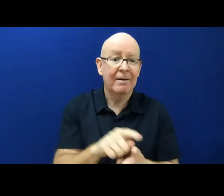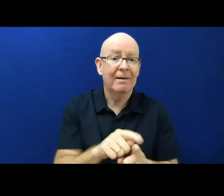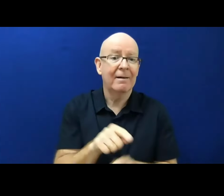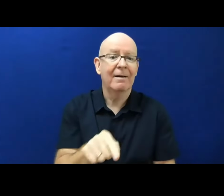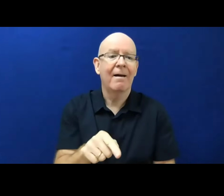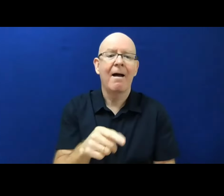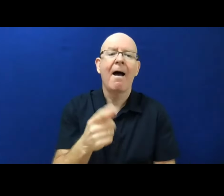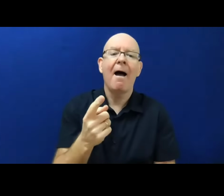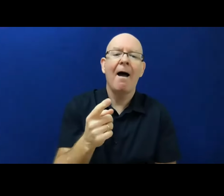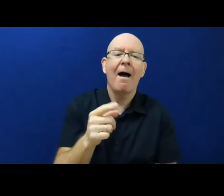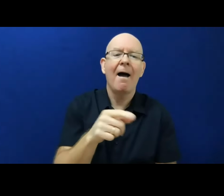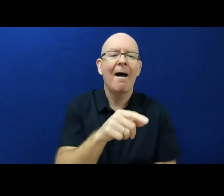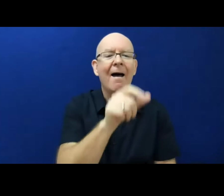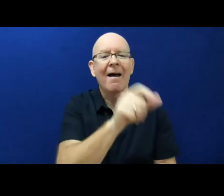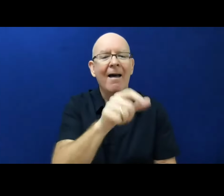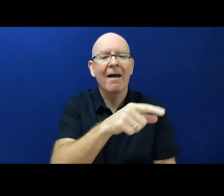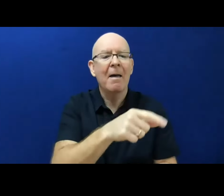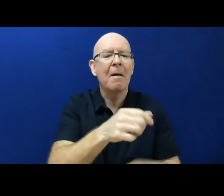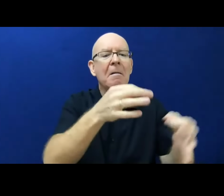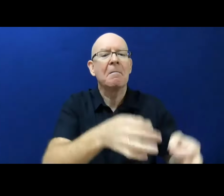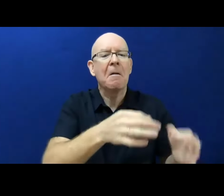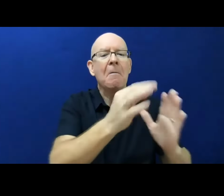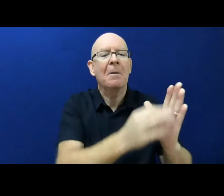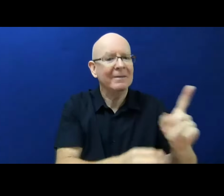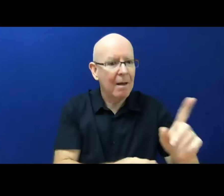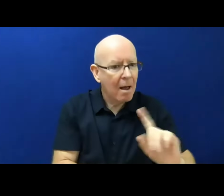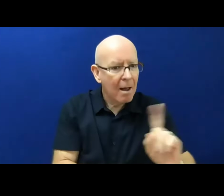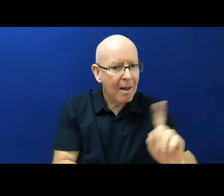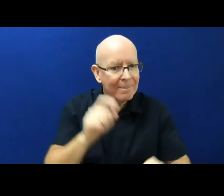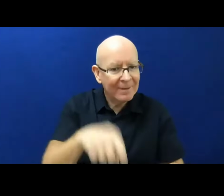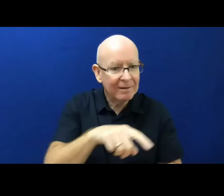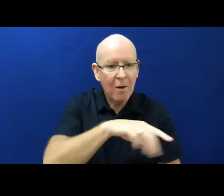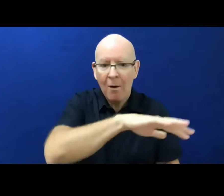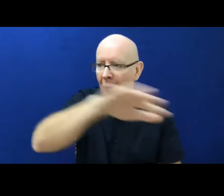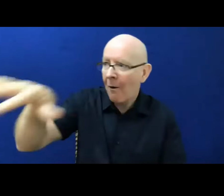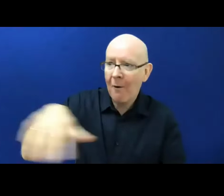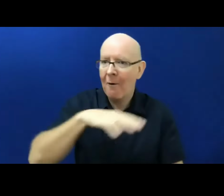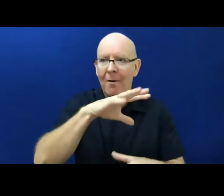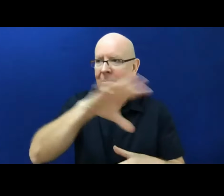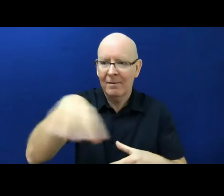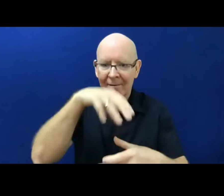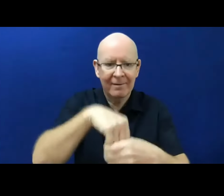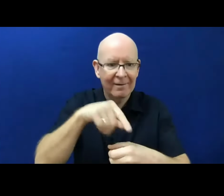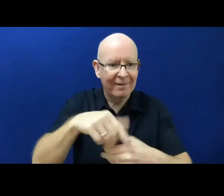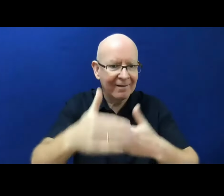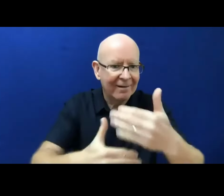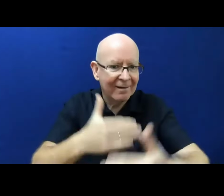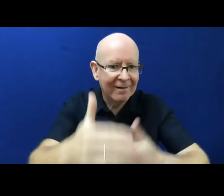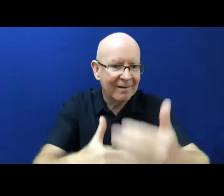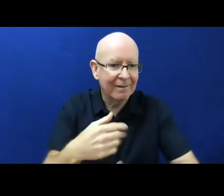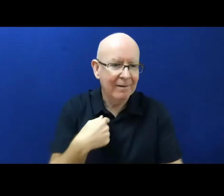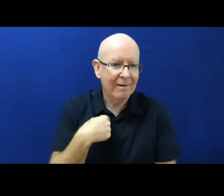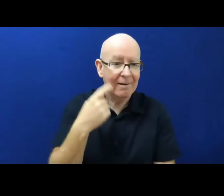presentation really underlined that idea of, you know, building up those relationships. And also understanding